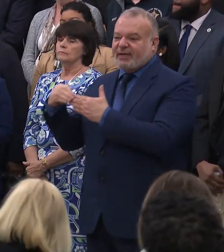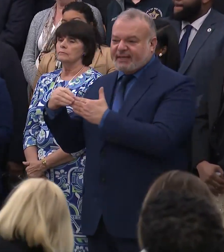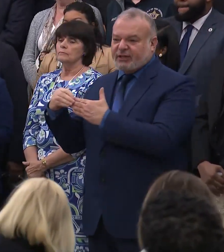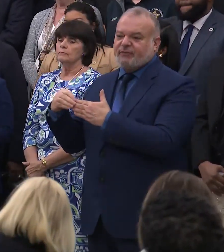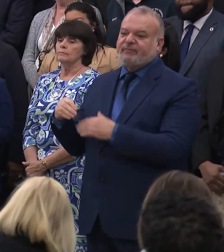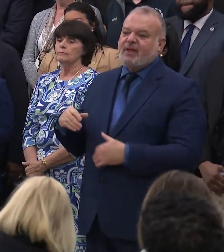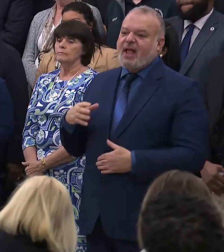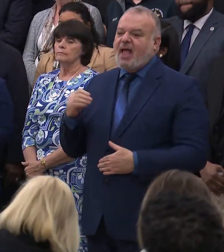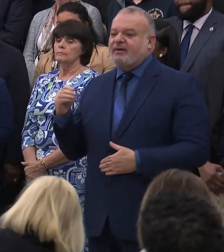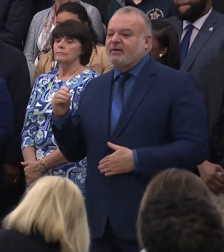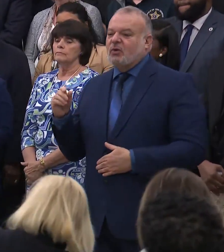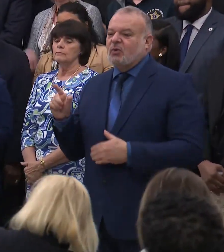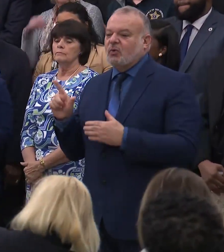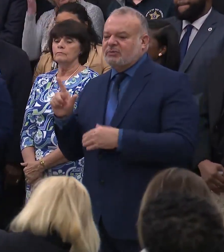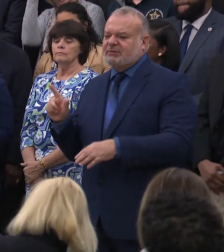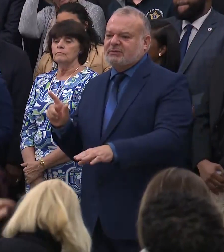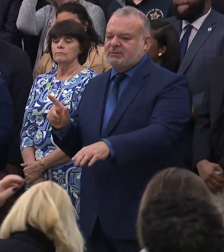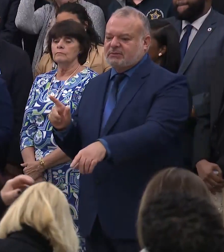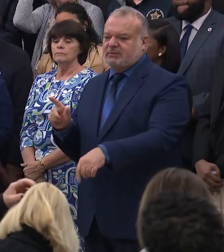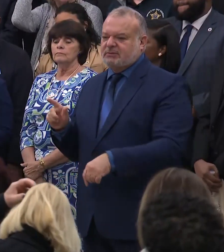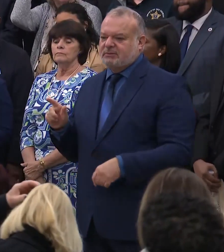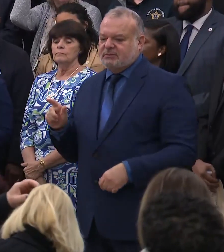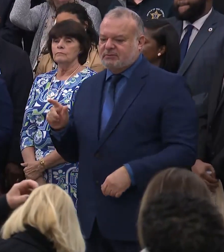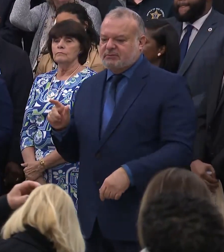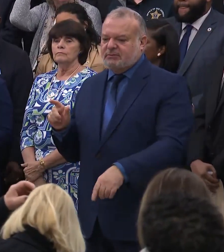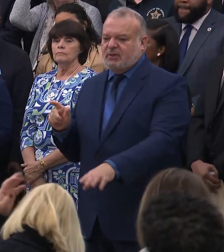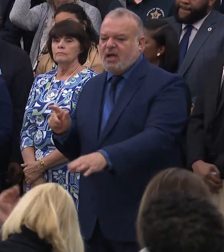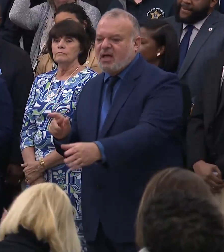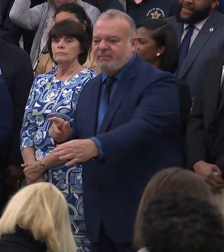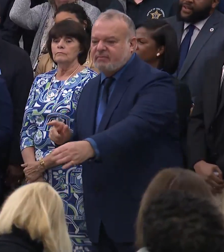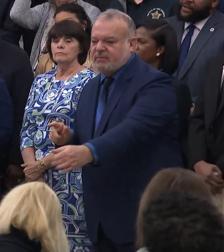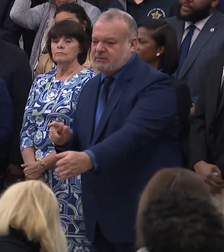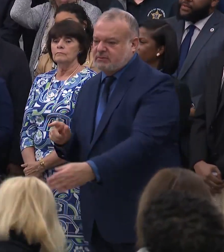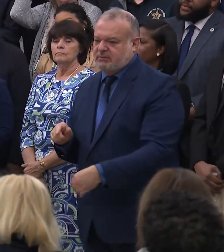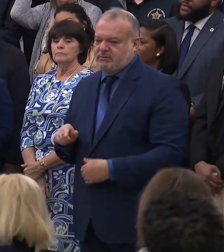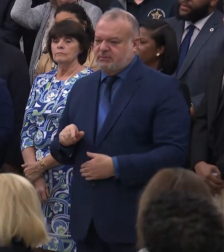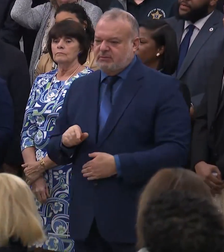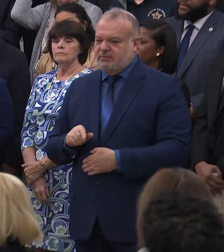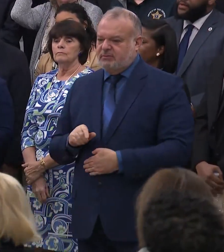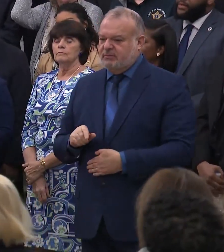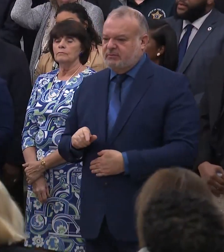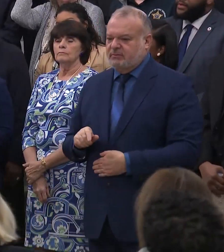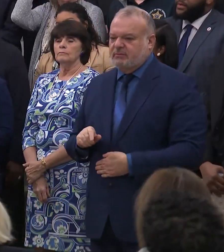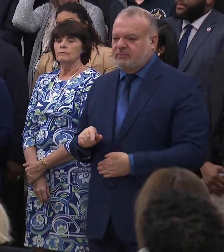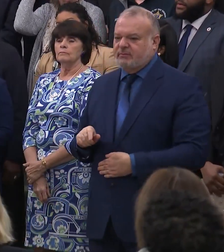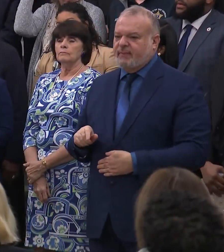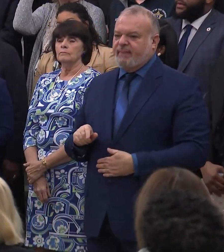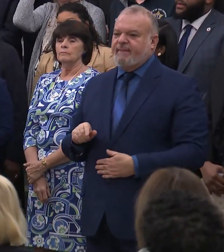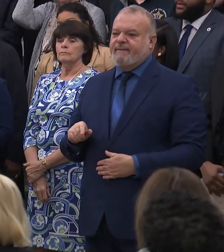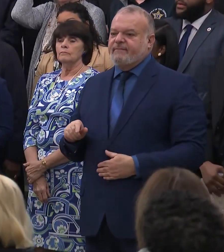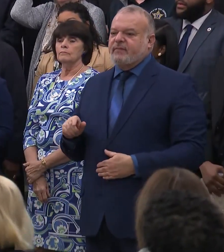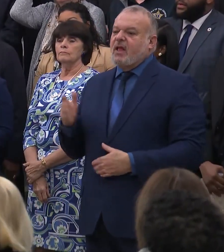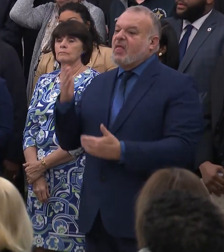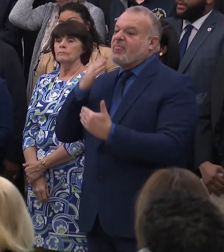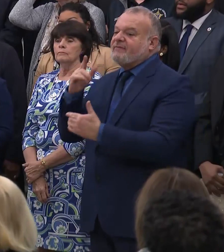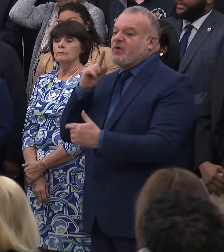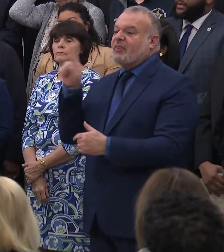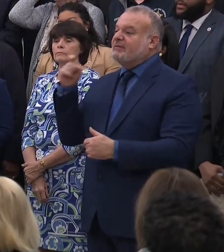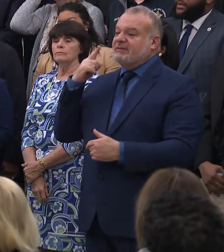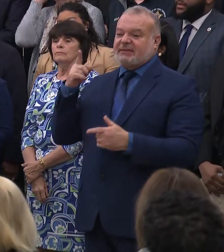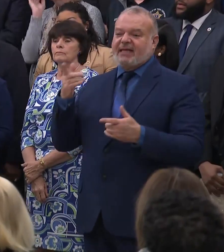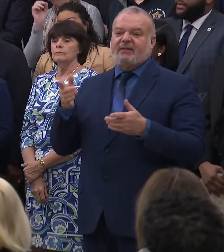Lieutenant Governor. Thank you all for being here for this, frankly, historic and necessary and